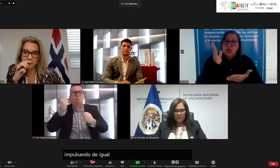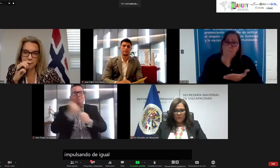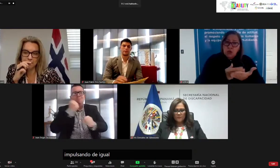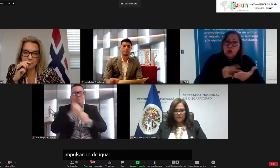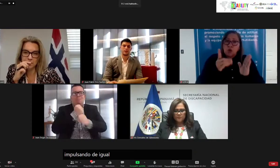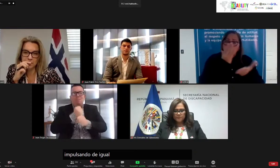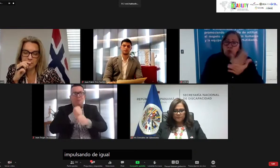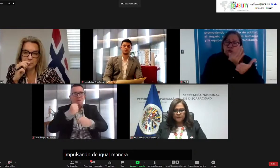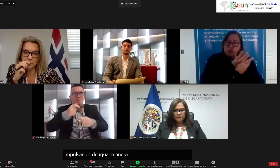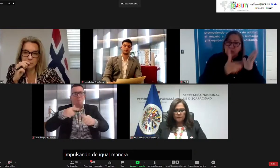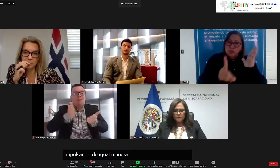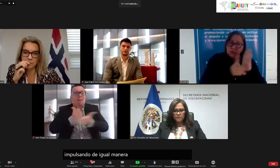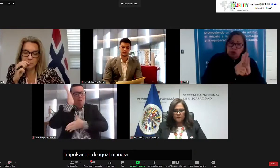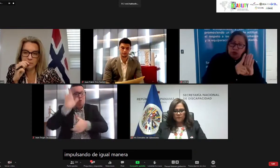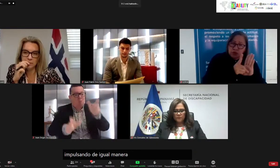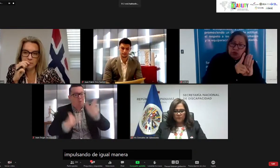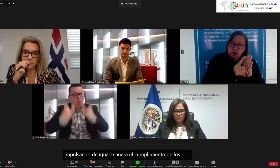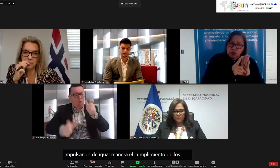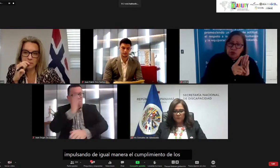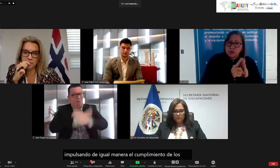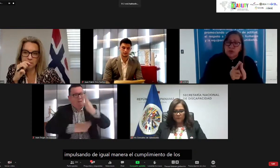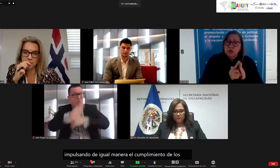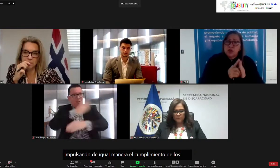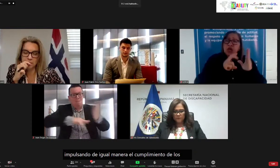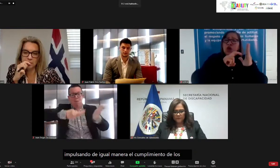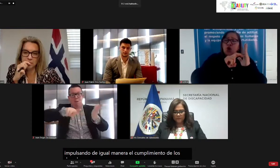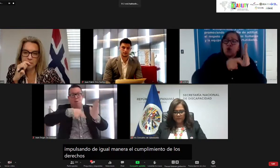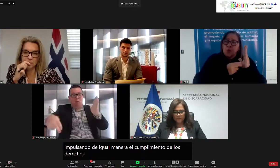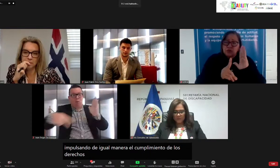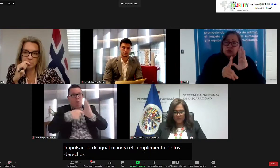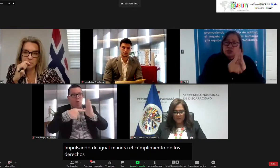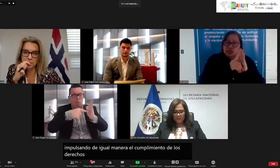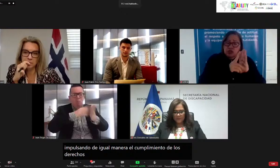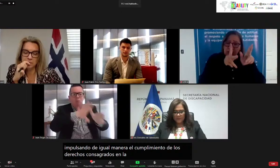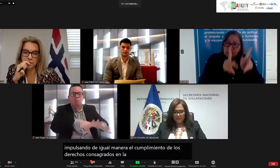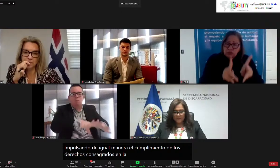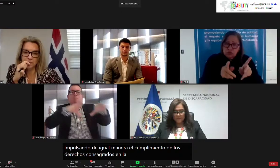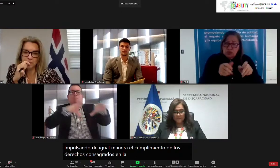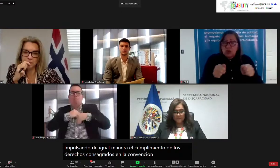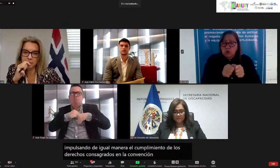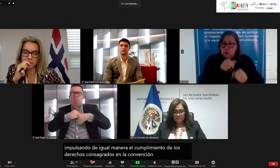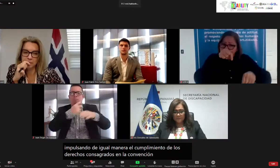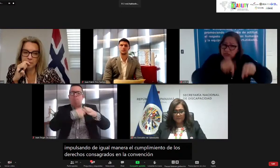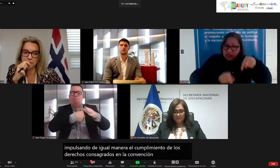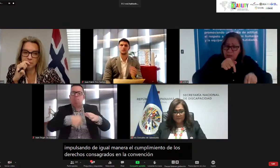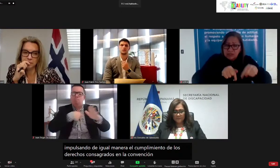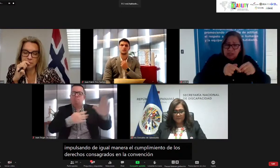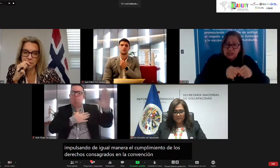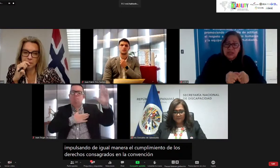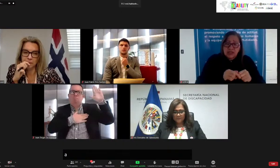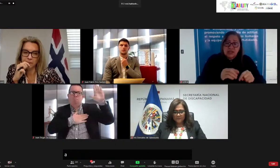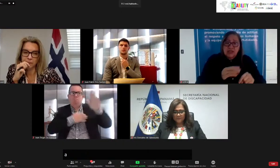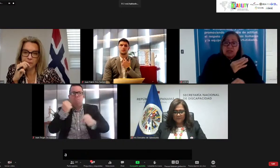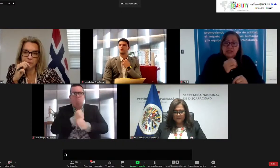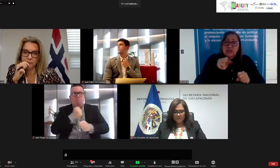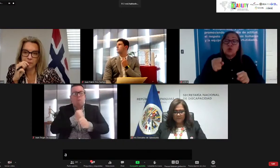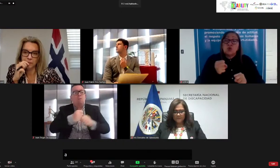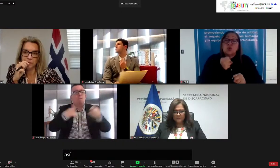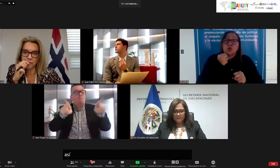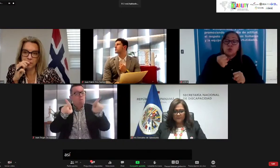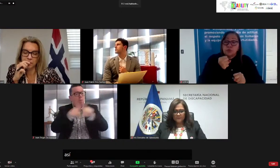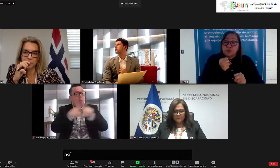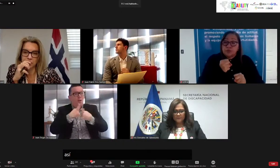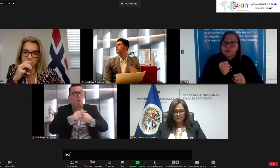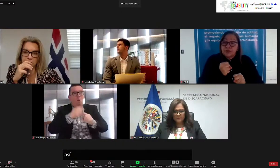promoting the rights in the convention are for the rights of people with